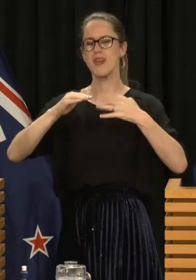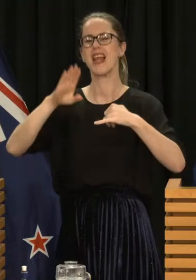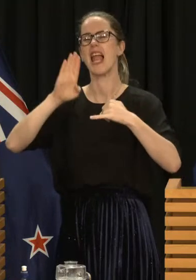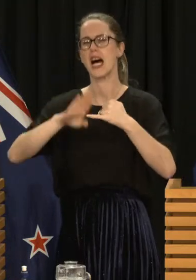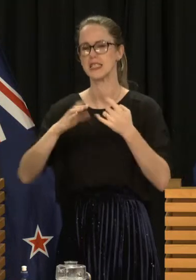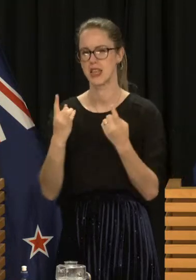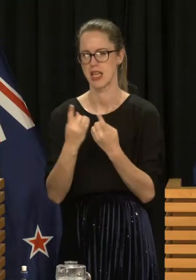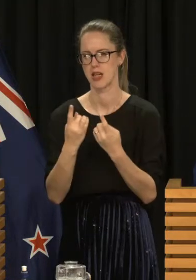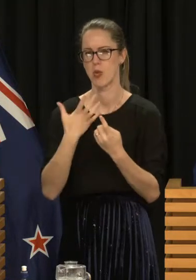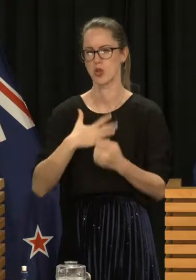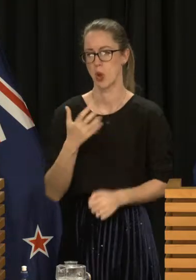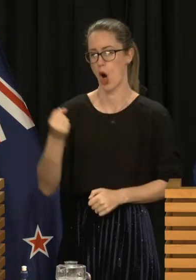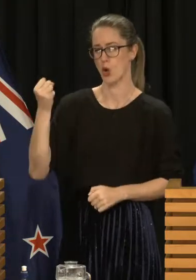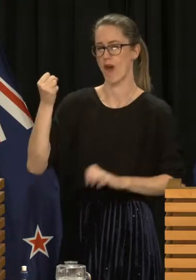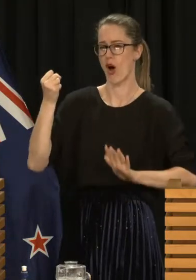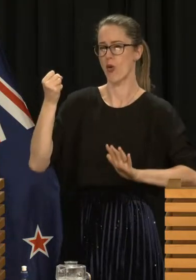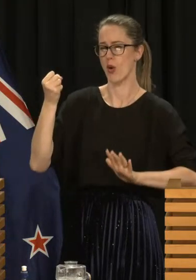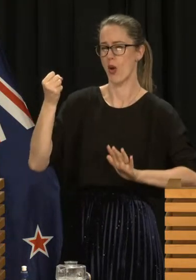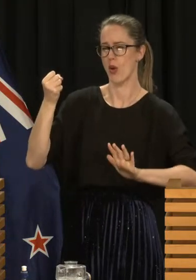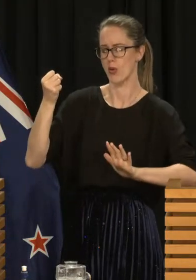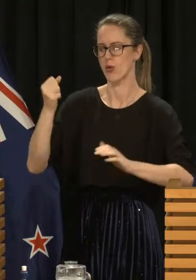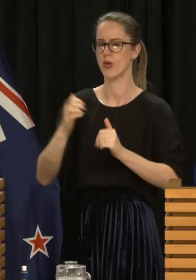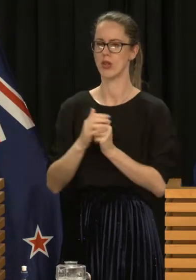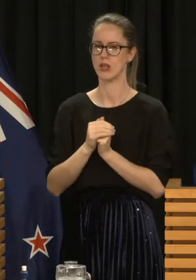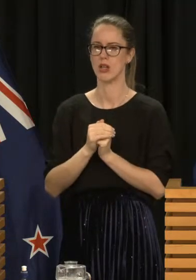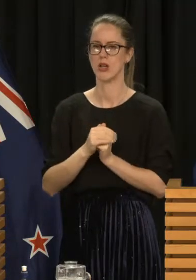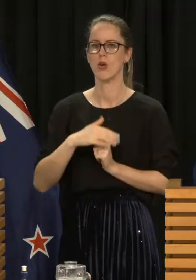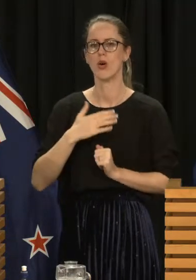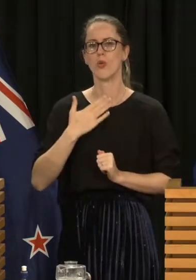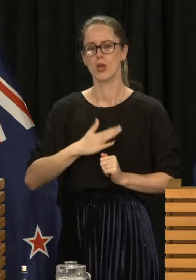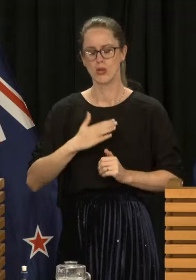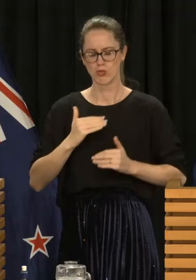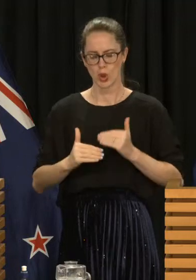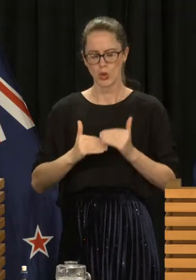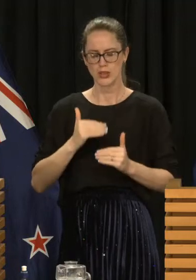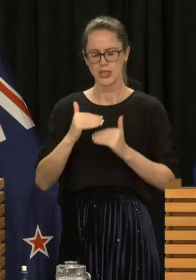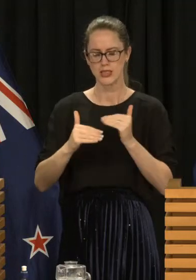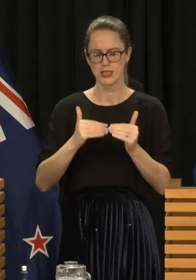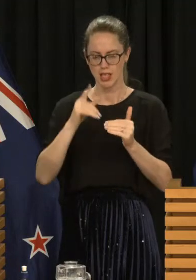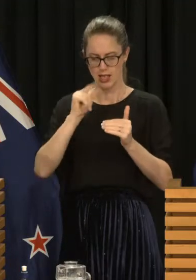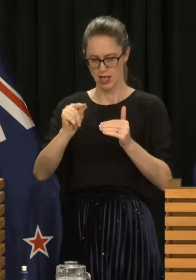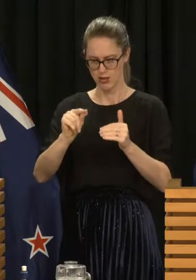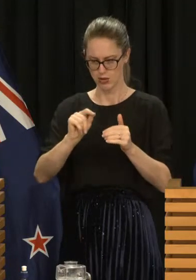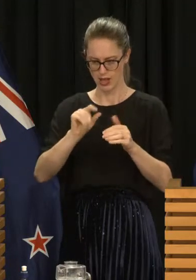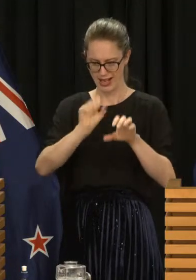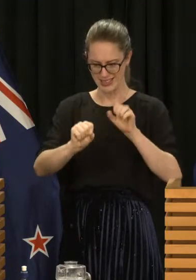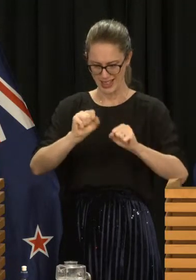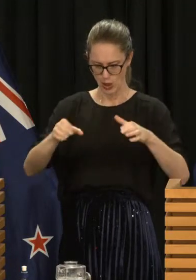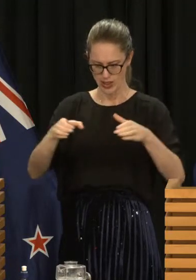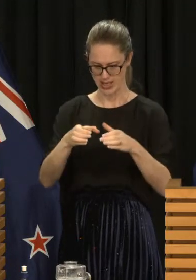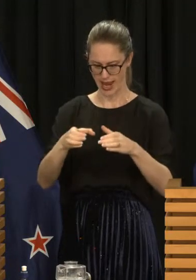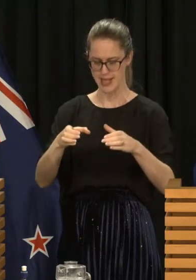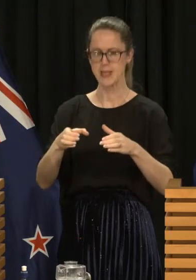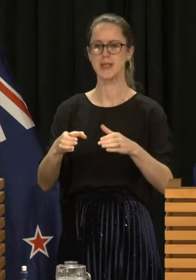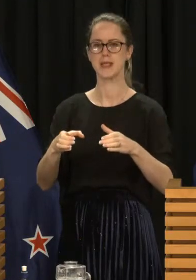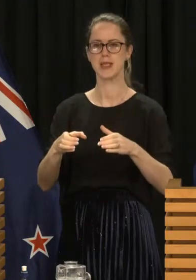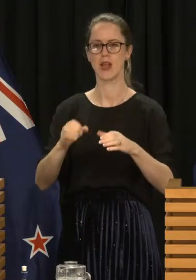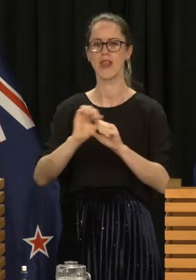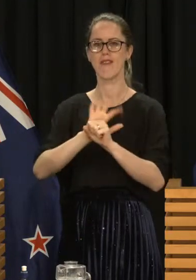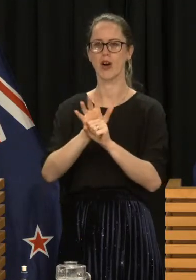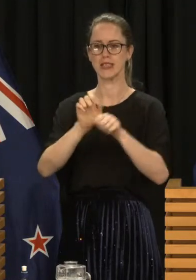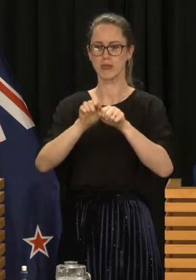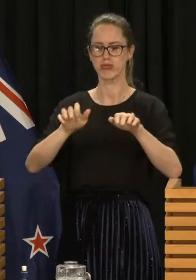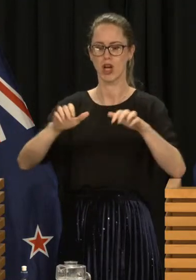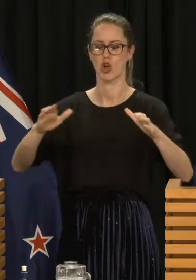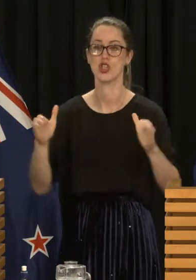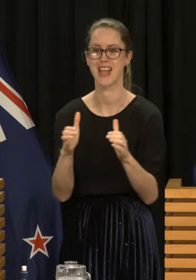us. We want to make it as much as possible a process that's contained, where we're containing, the virus as